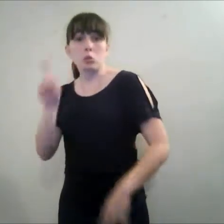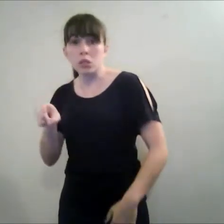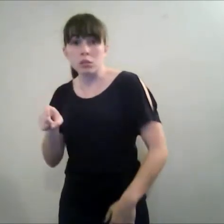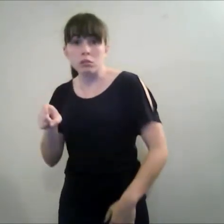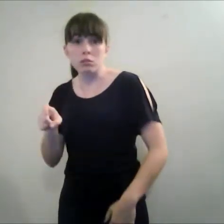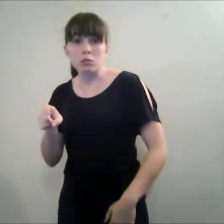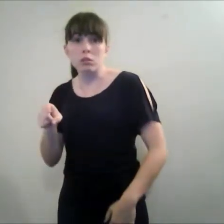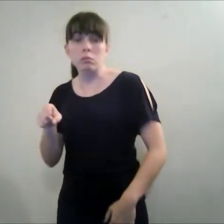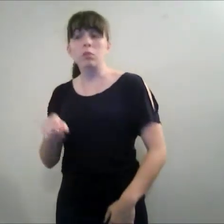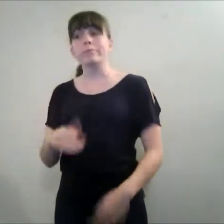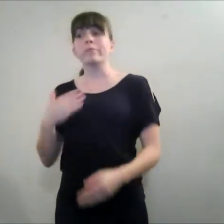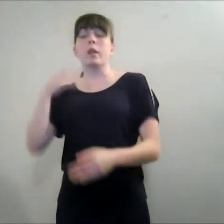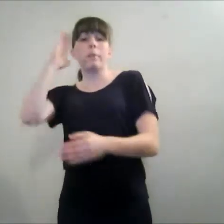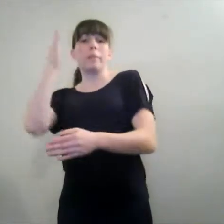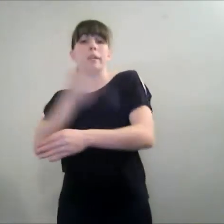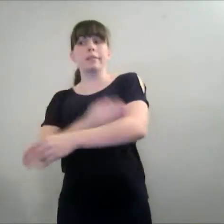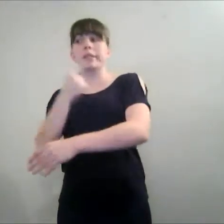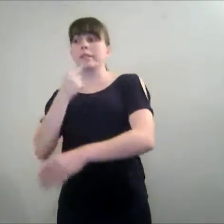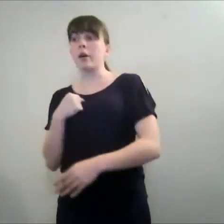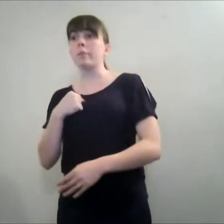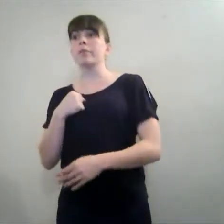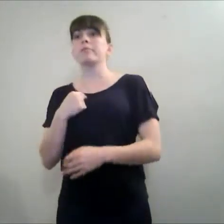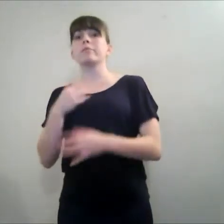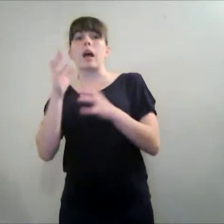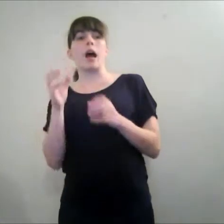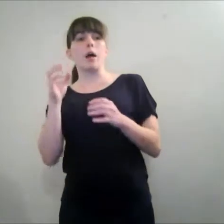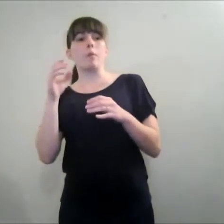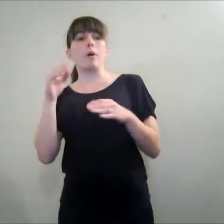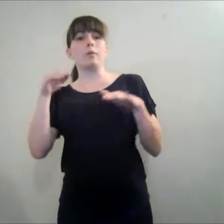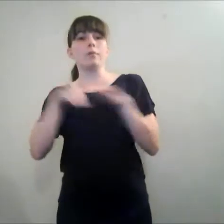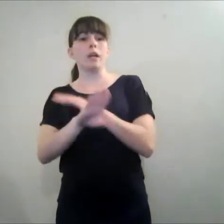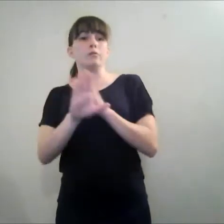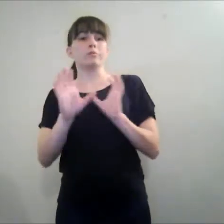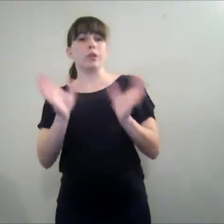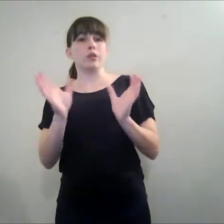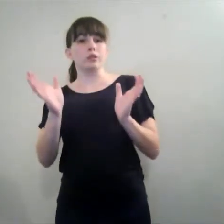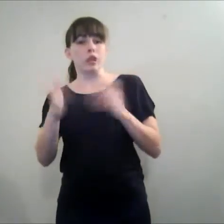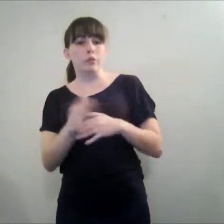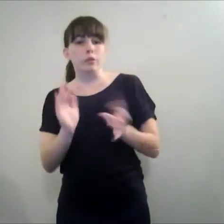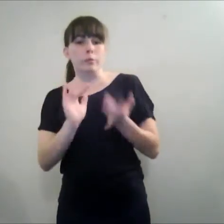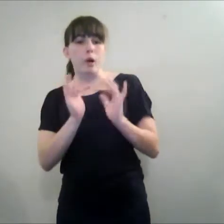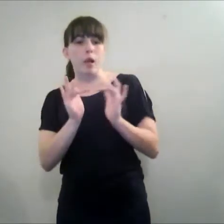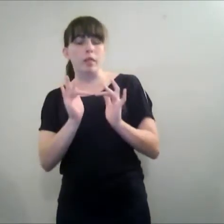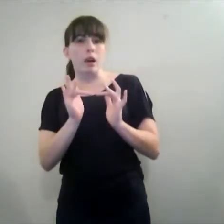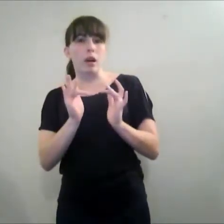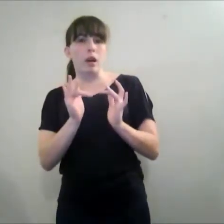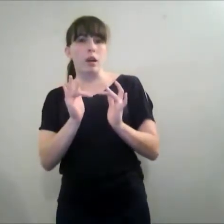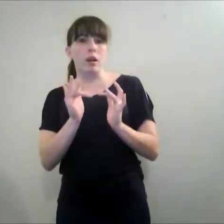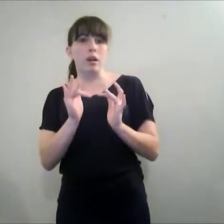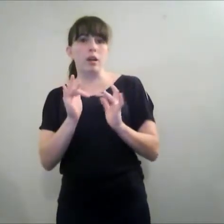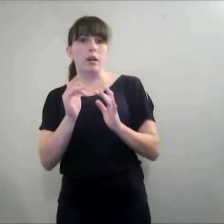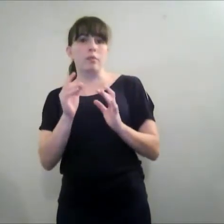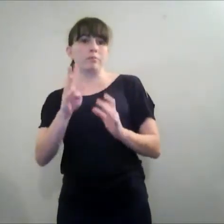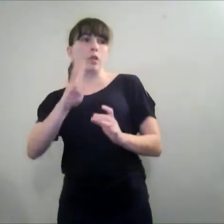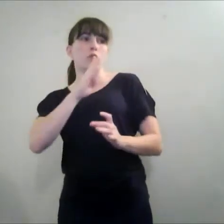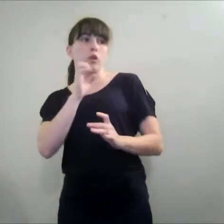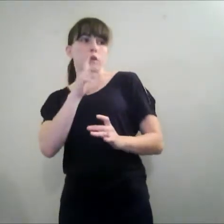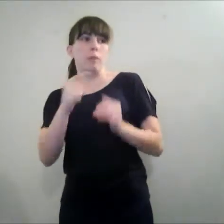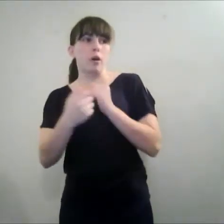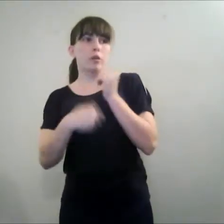whatever it was, something with guitars or something, I don't remember exactly. I'm like, oh, well, I don't know, I don't want you to go into a chat room to talk about guitars without, because they might not